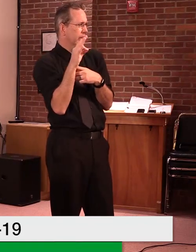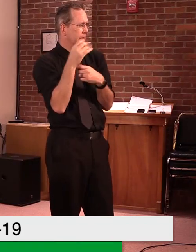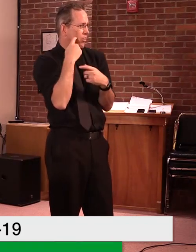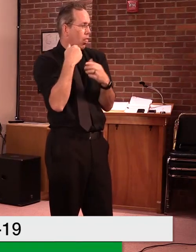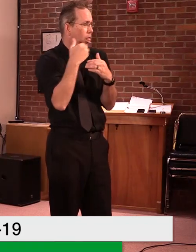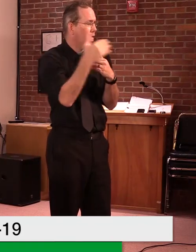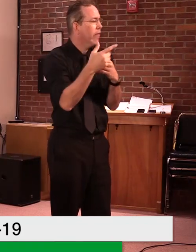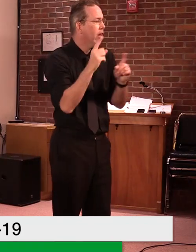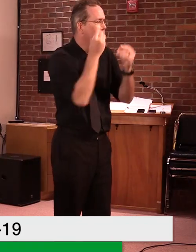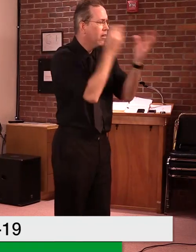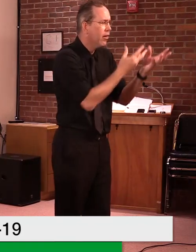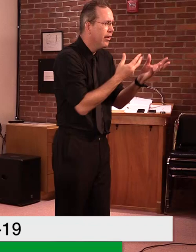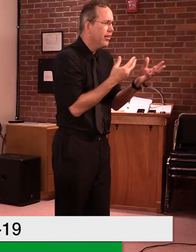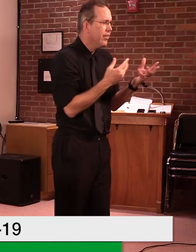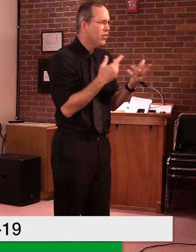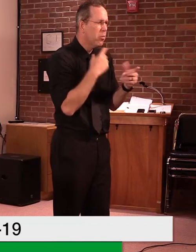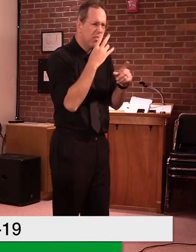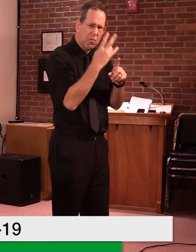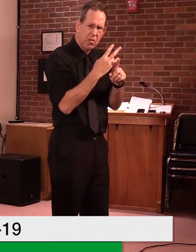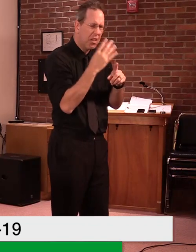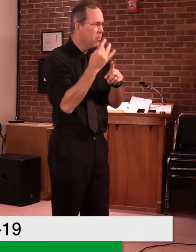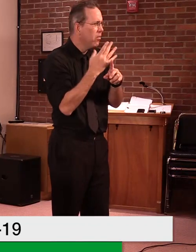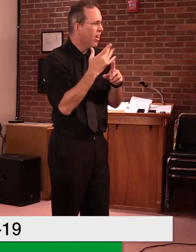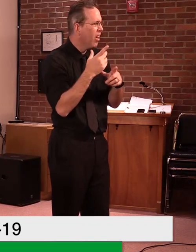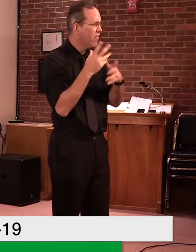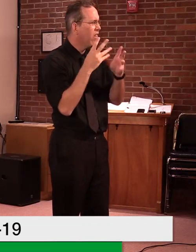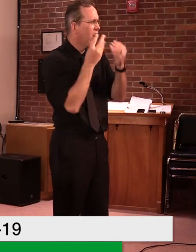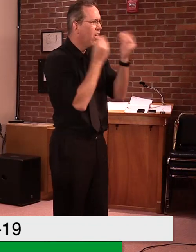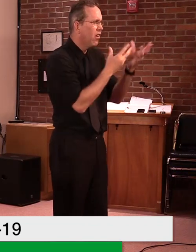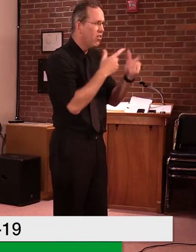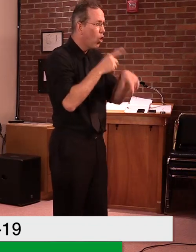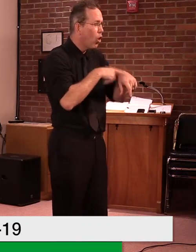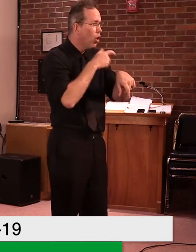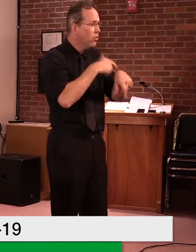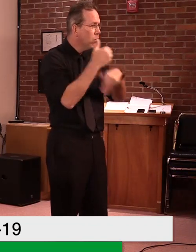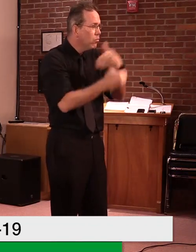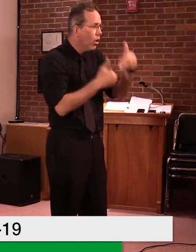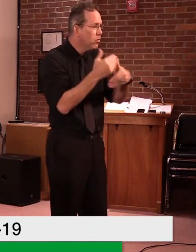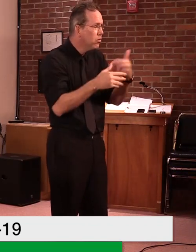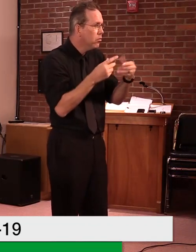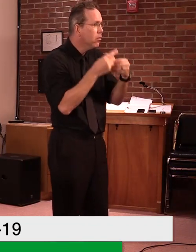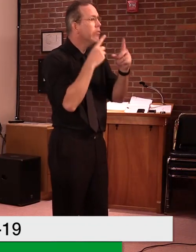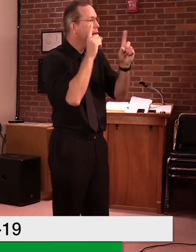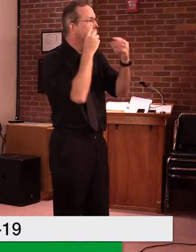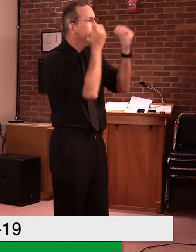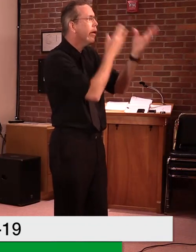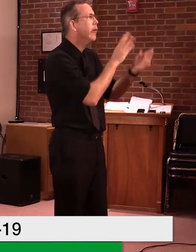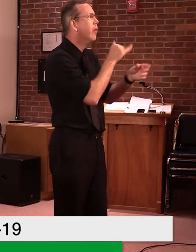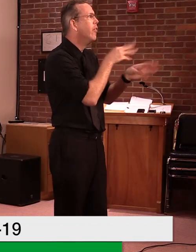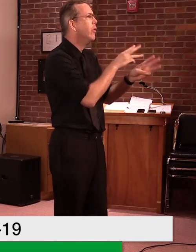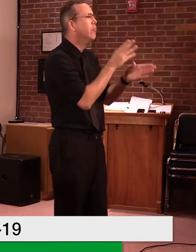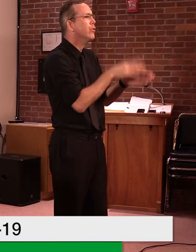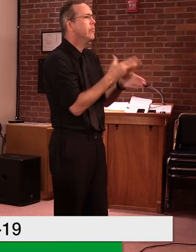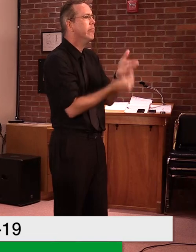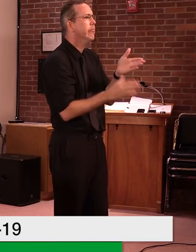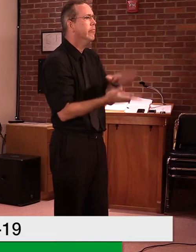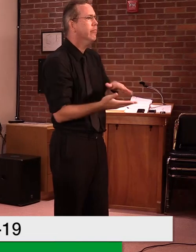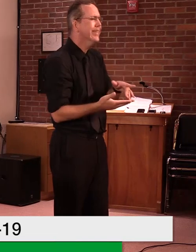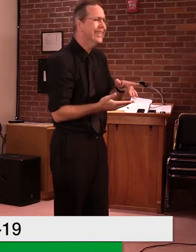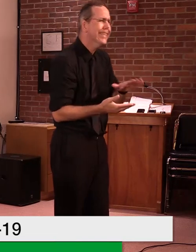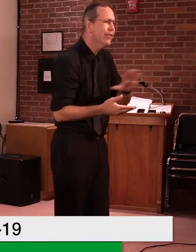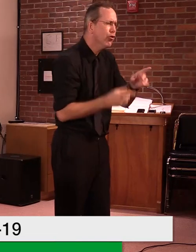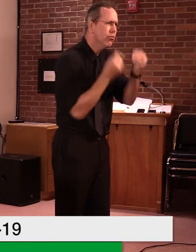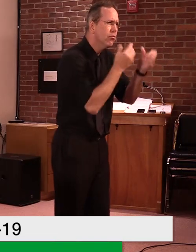with investigations going on, we need both us as an agency and